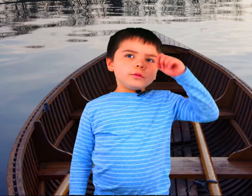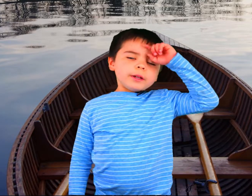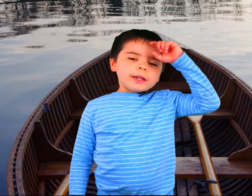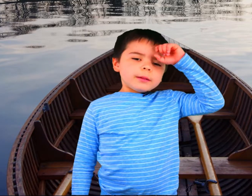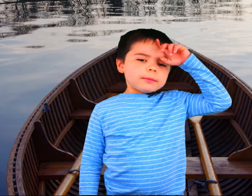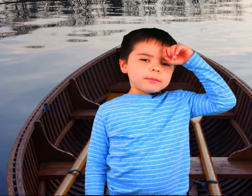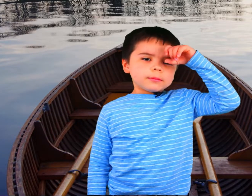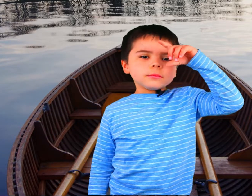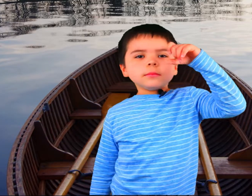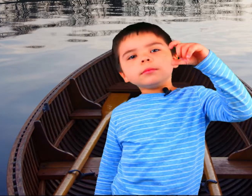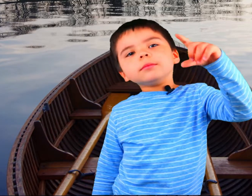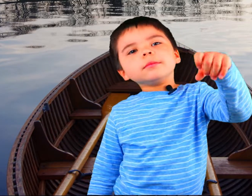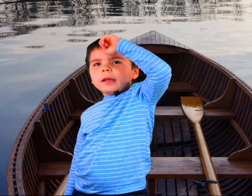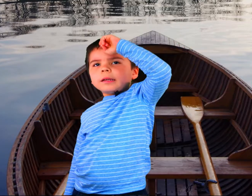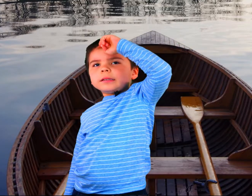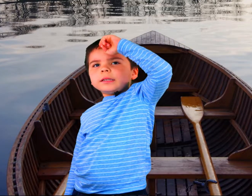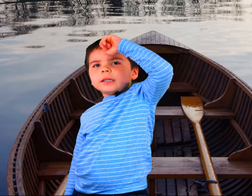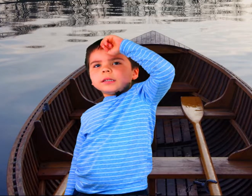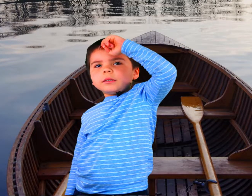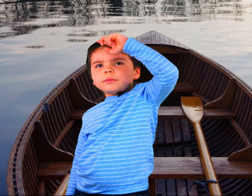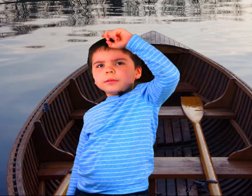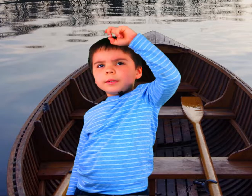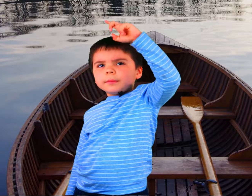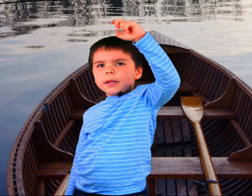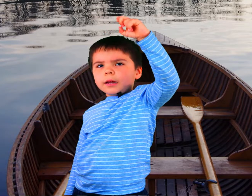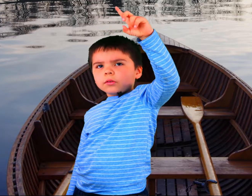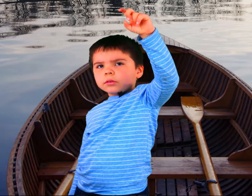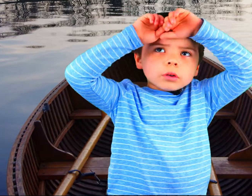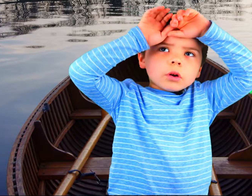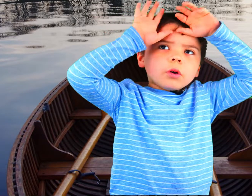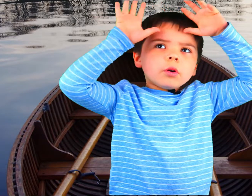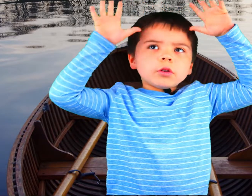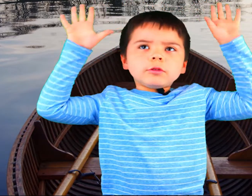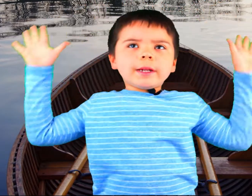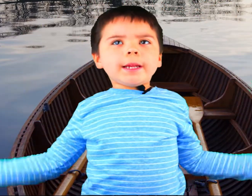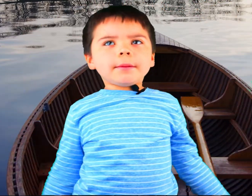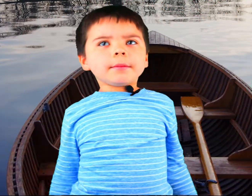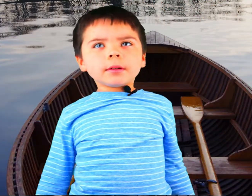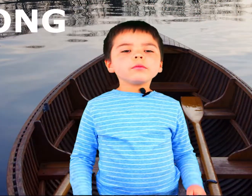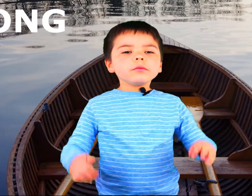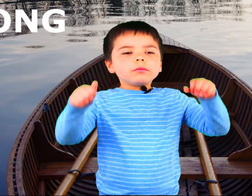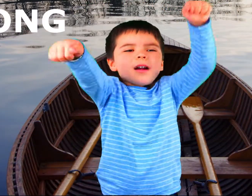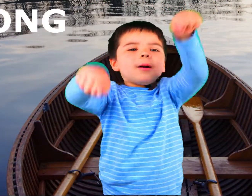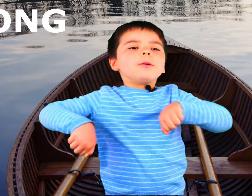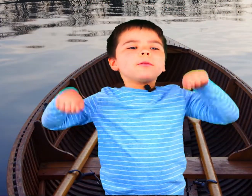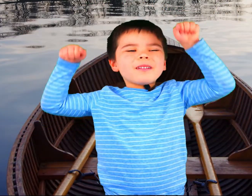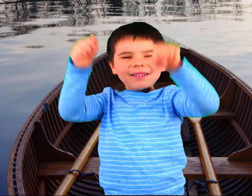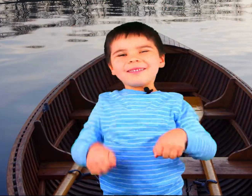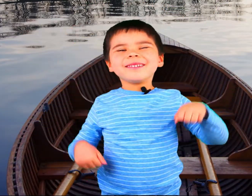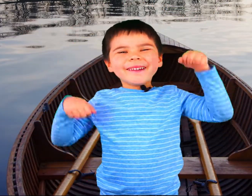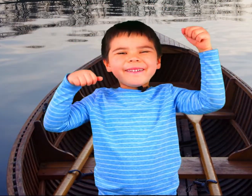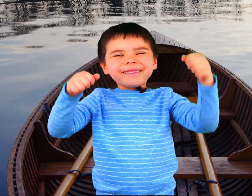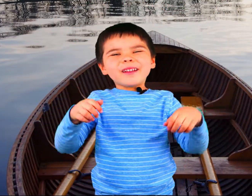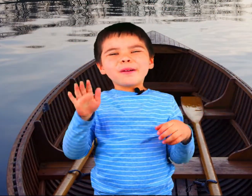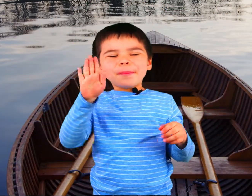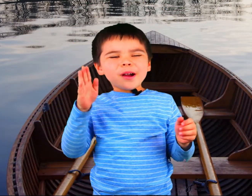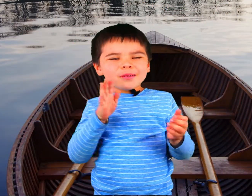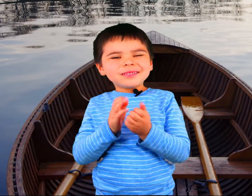dream, eggs, none dreamed out. Or dream, row, row, row your boat,